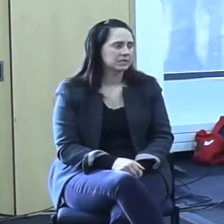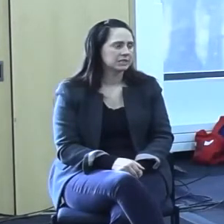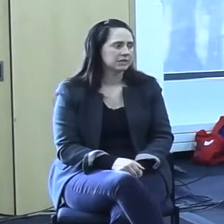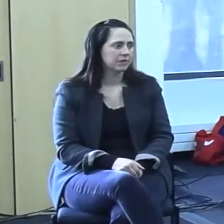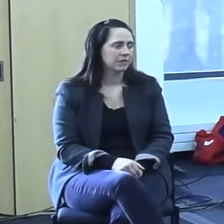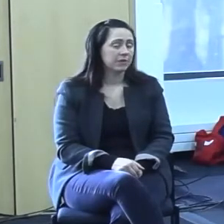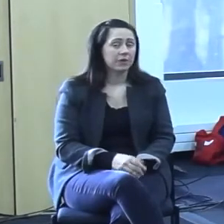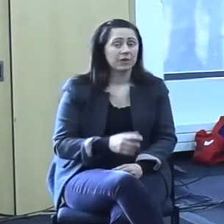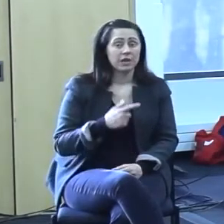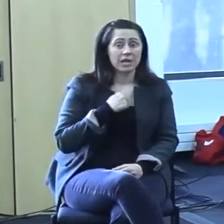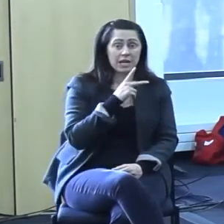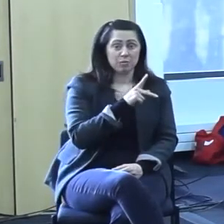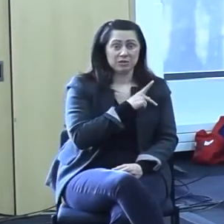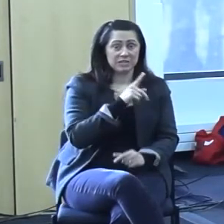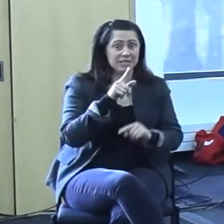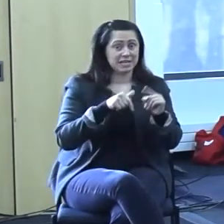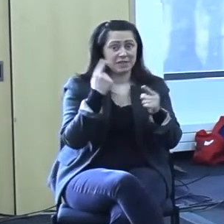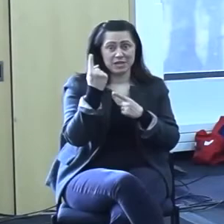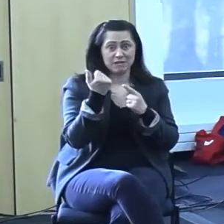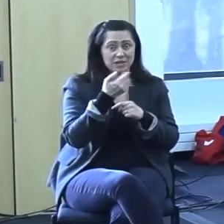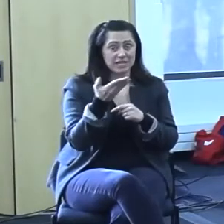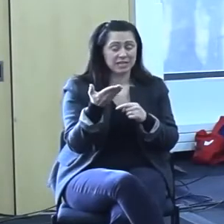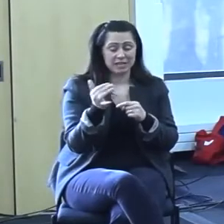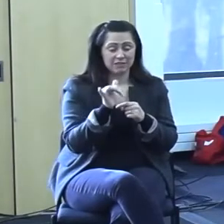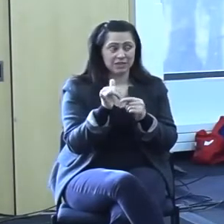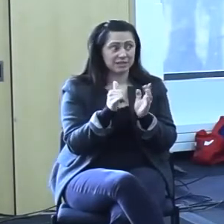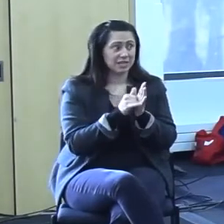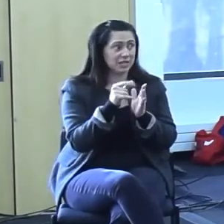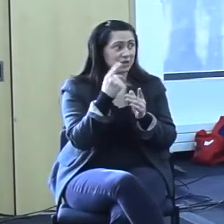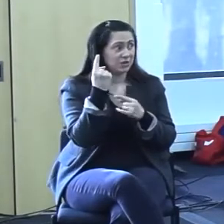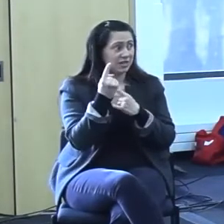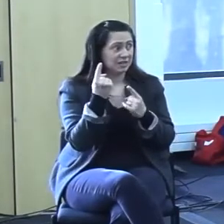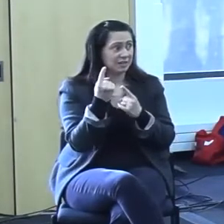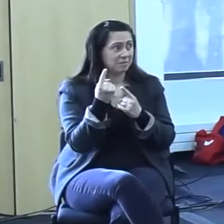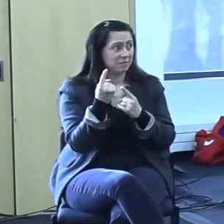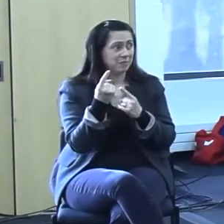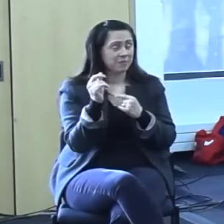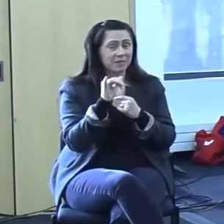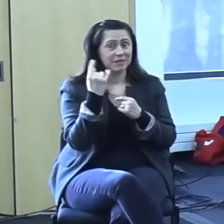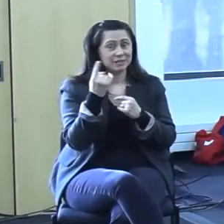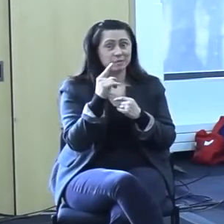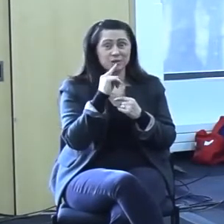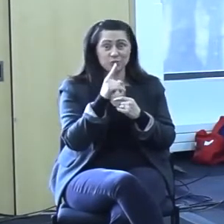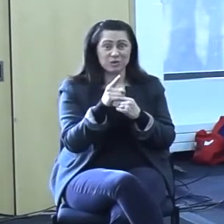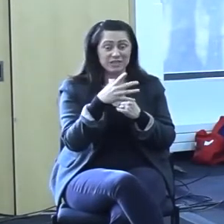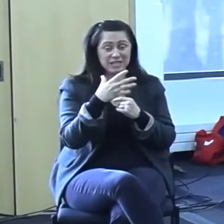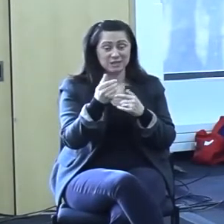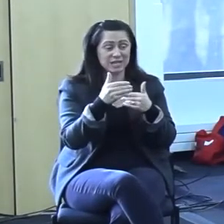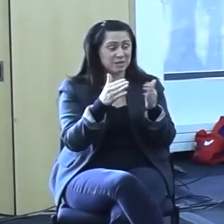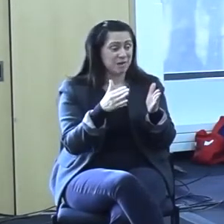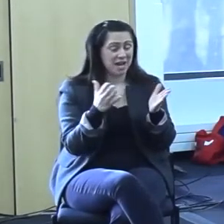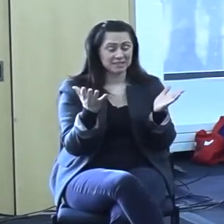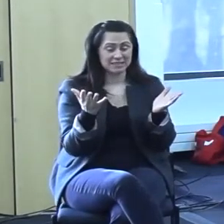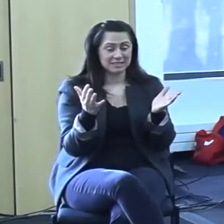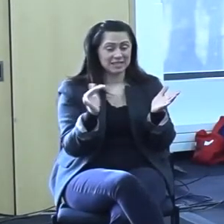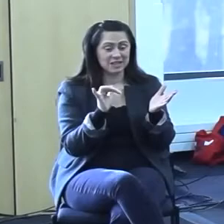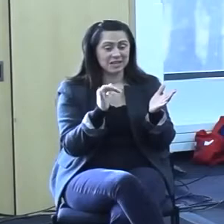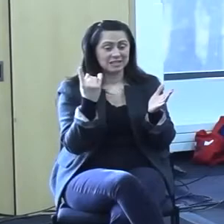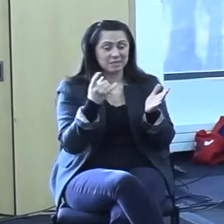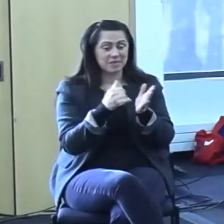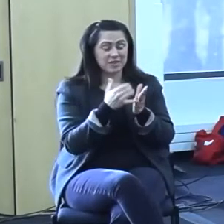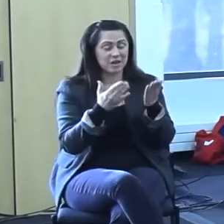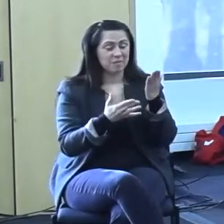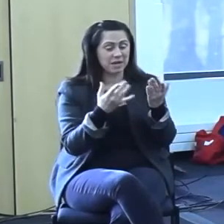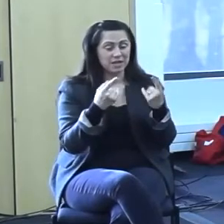I personally cannot think of anything like that. You're thinking like something really outside the box, like something that